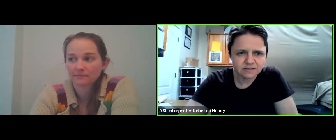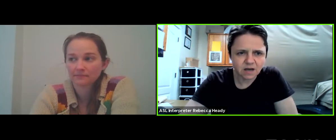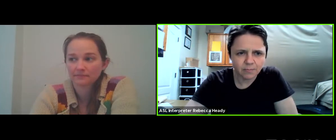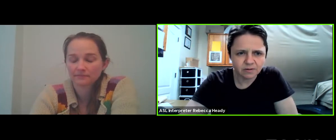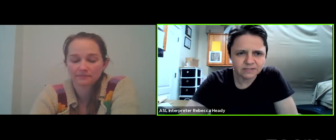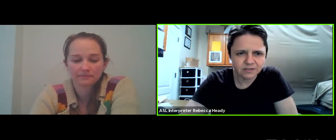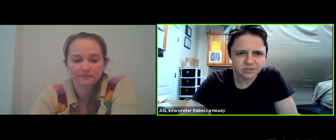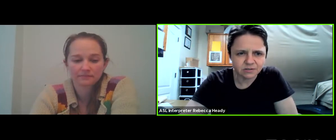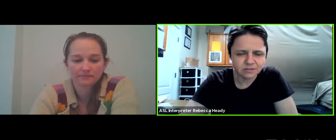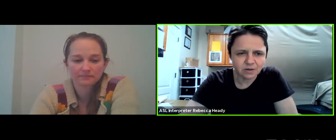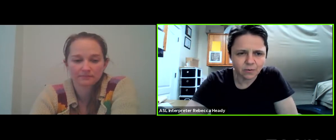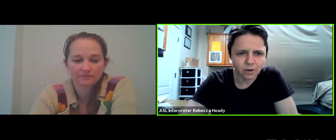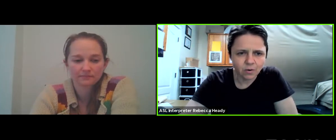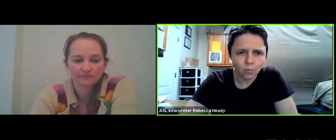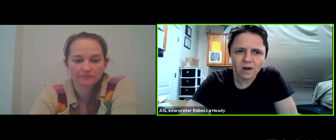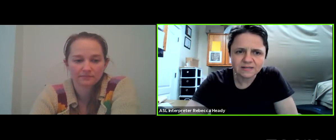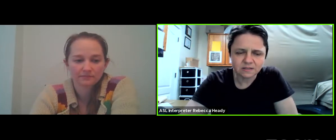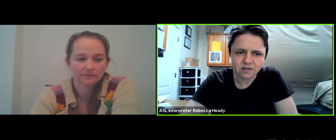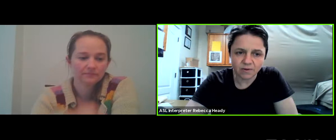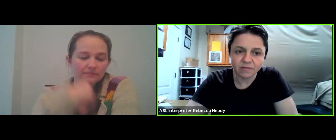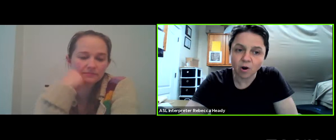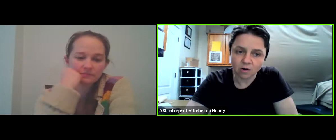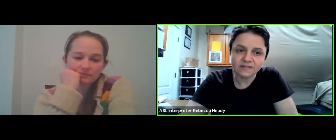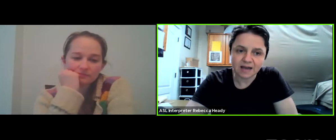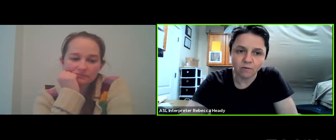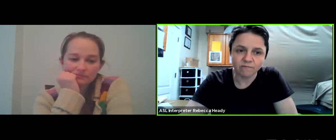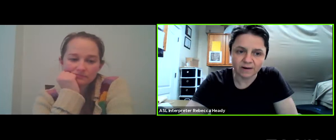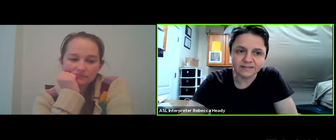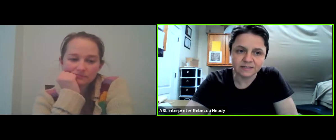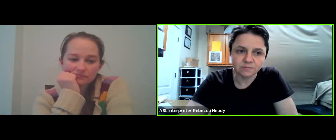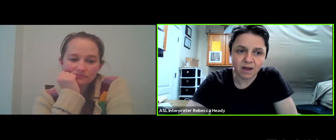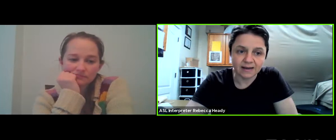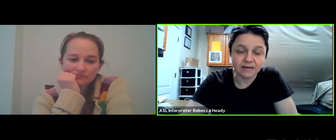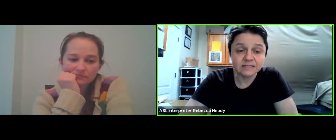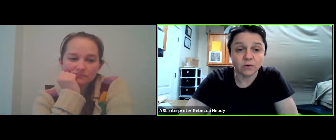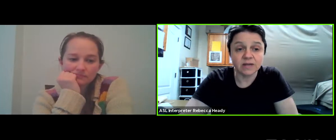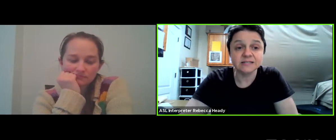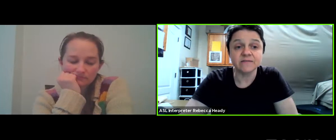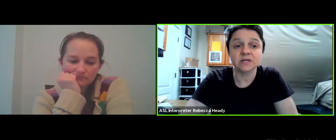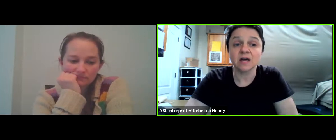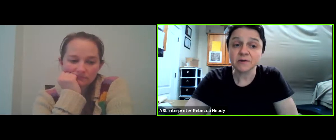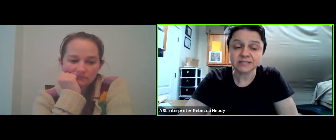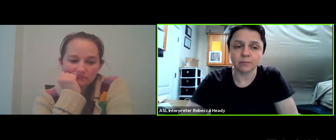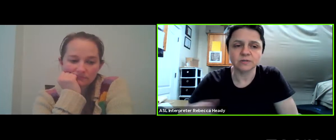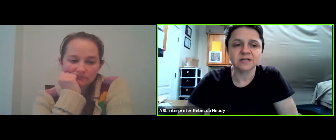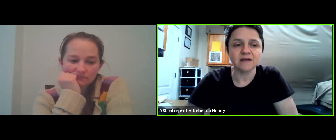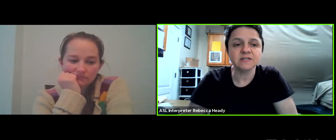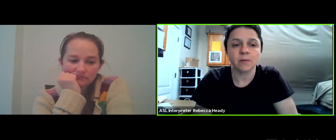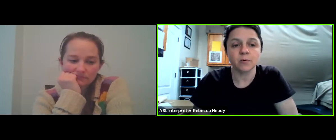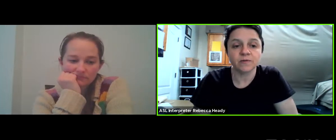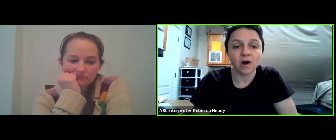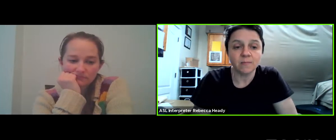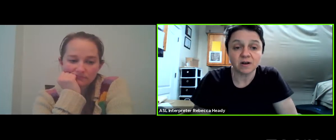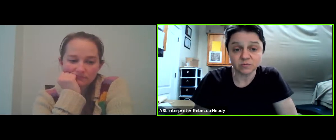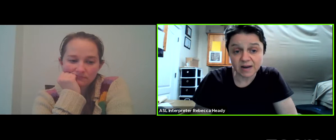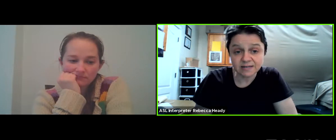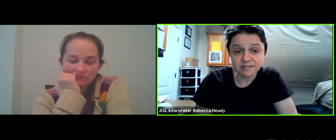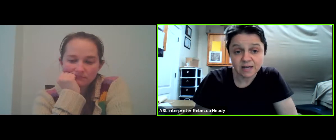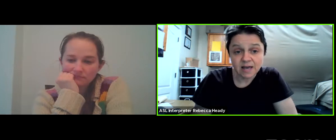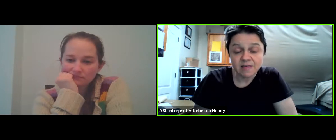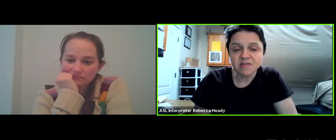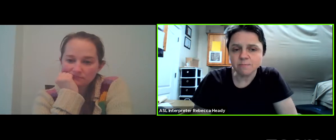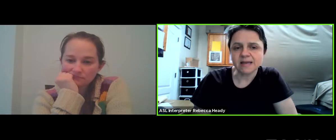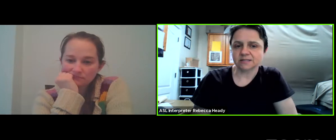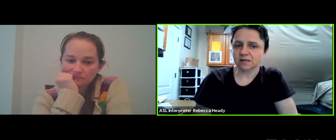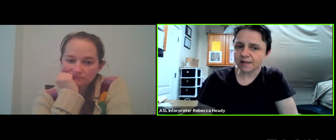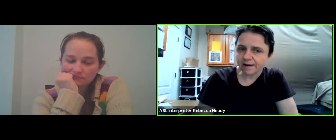and that's topicalization. So what is the topic? The card that's out front is mine. So he's giving another example. Sign the topic with your eyebrows